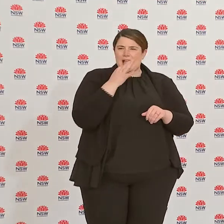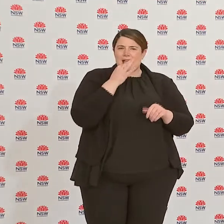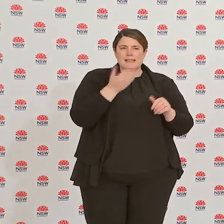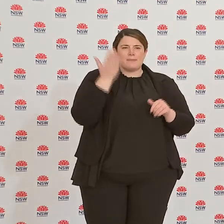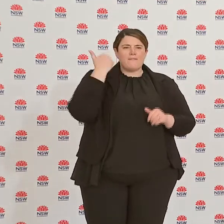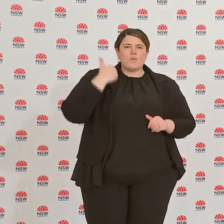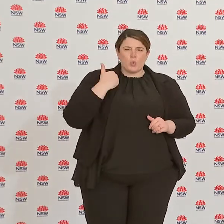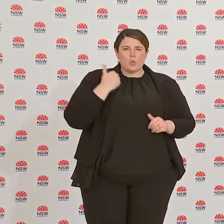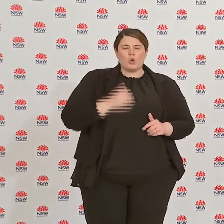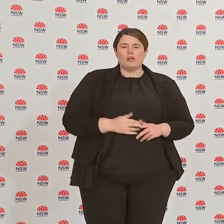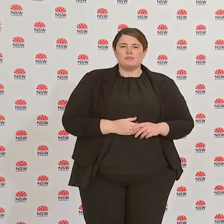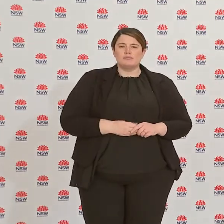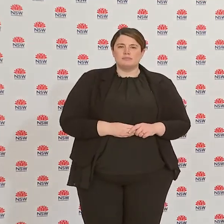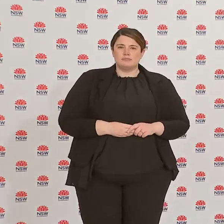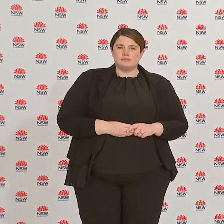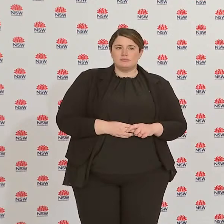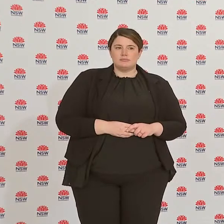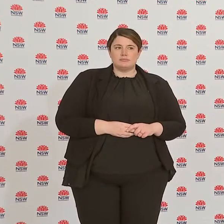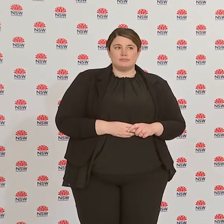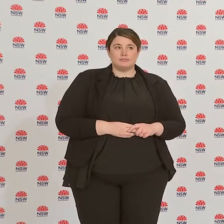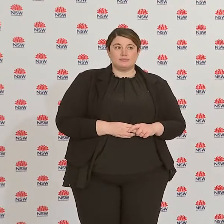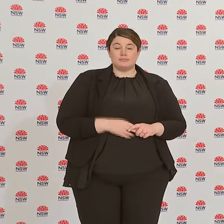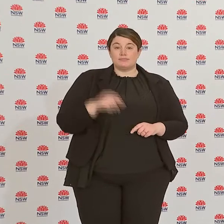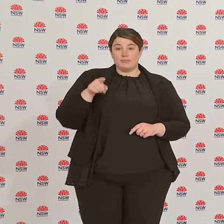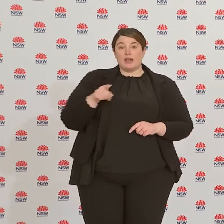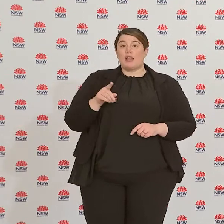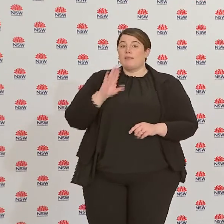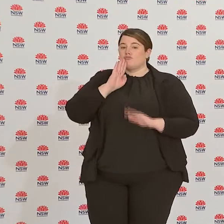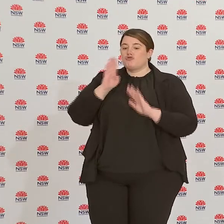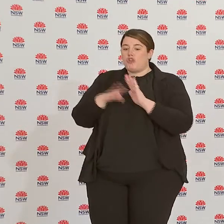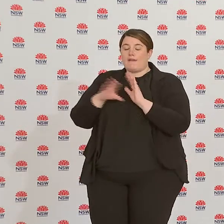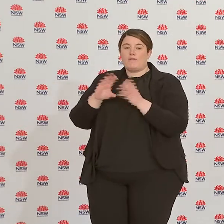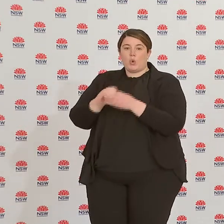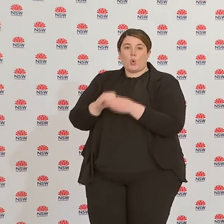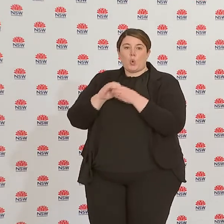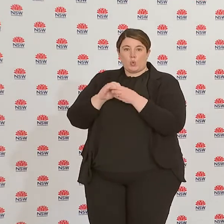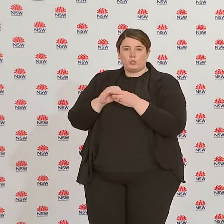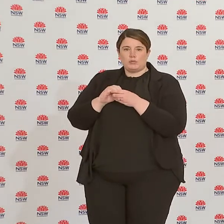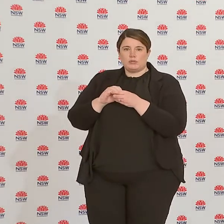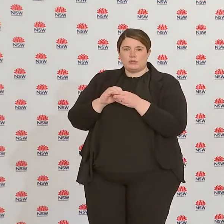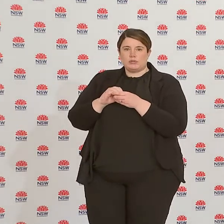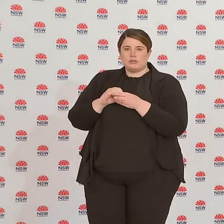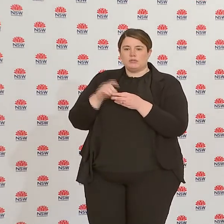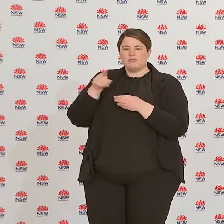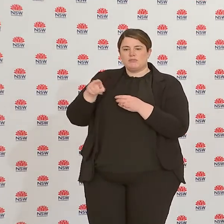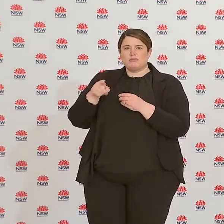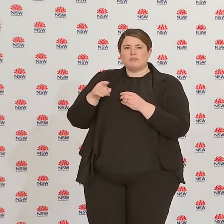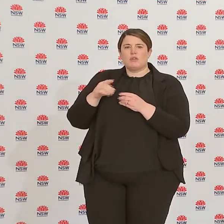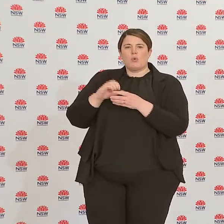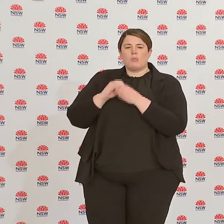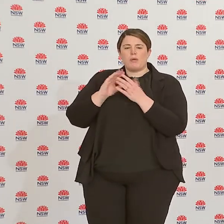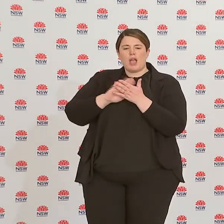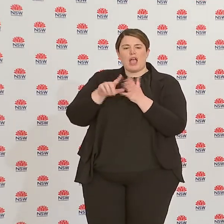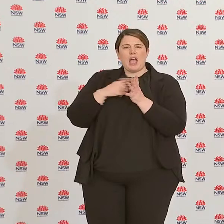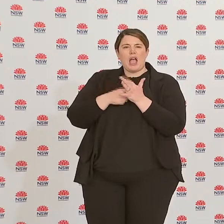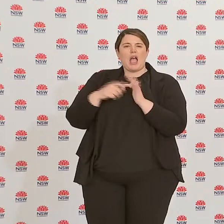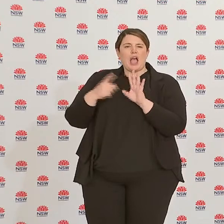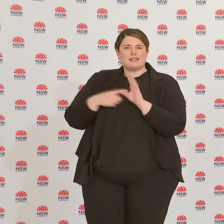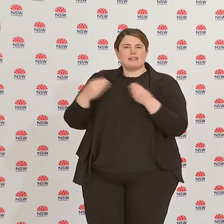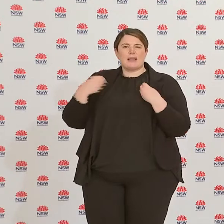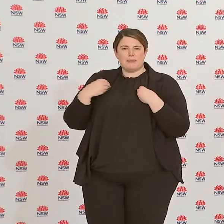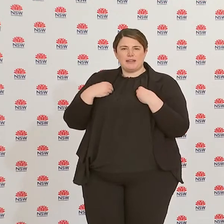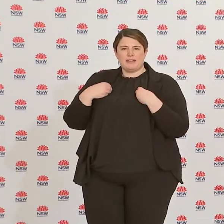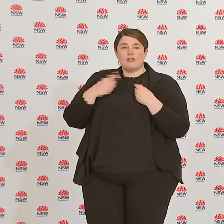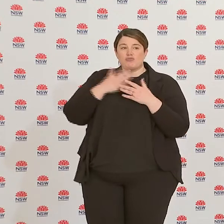earlier? Of course, that's a private aged care facility, the Wyoming Hardy, owned by Hardy, of course regulated by the